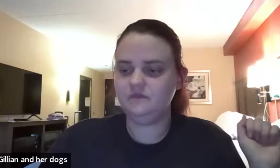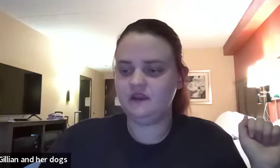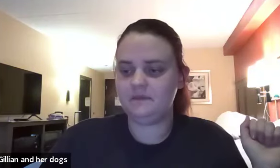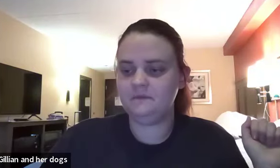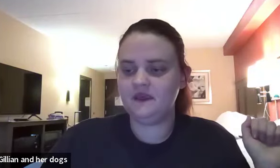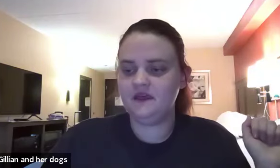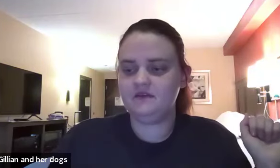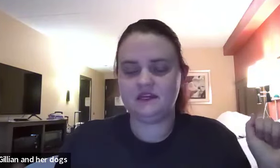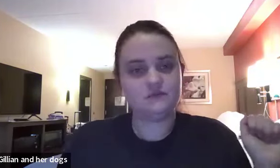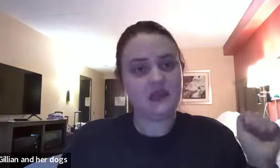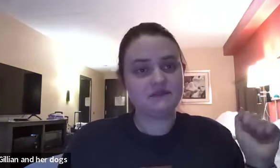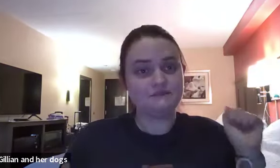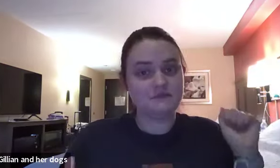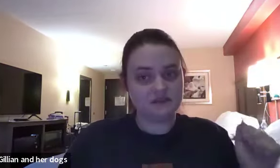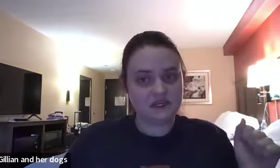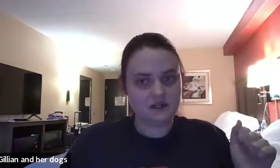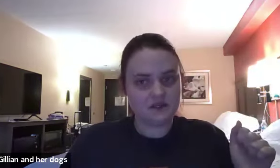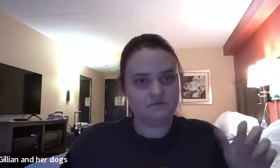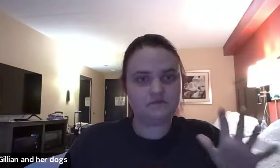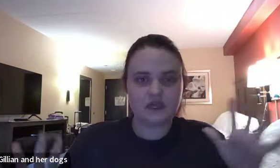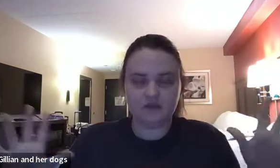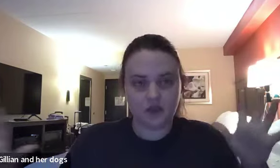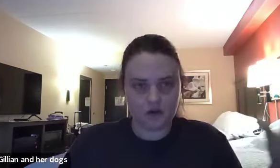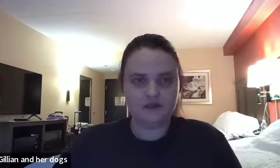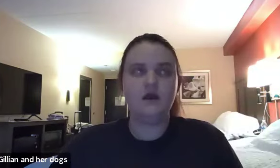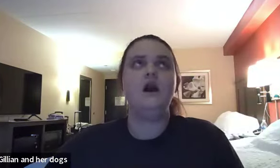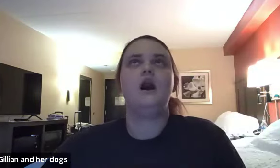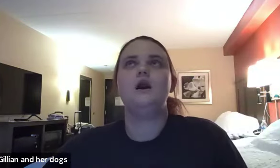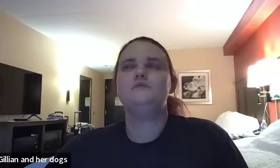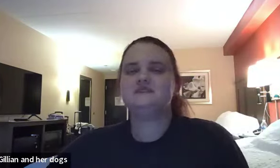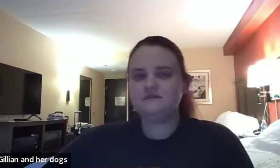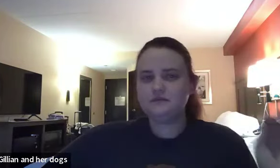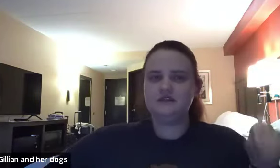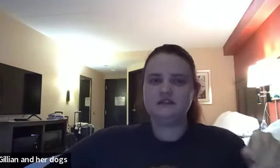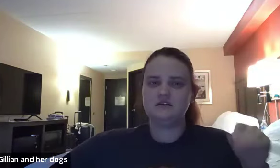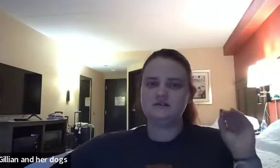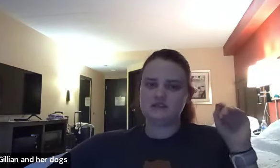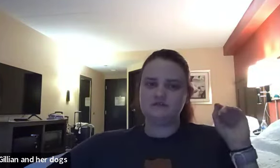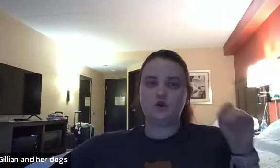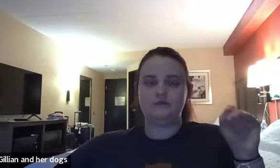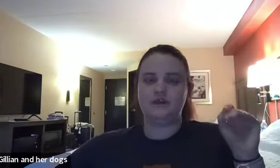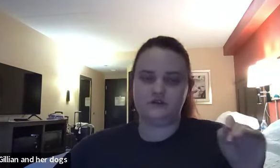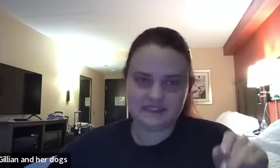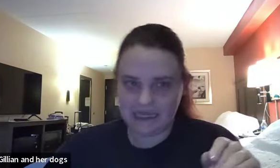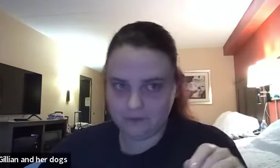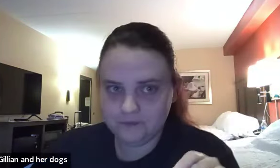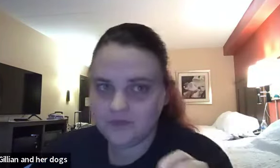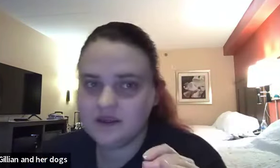Okay. The next one we have is military, like in the army. The sign for military and the sign for army are the same.